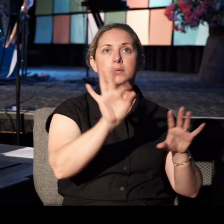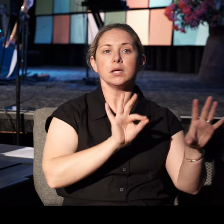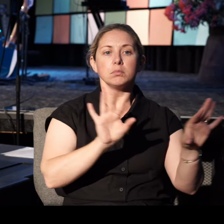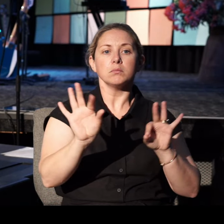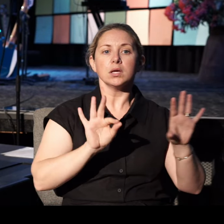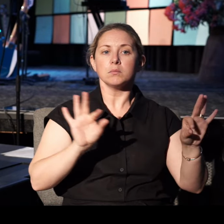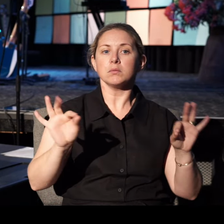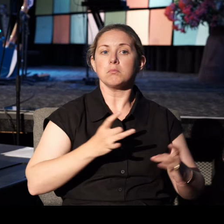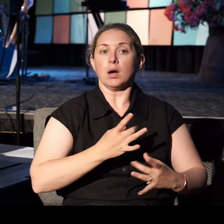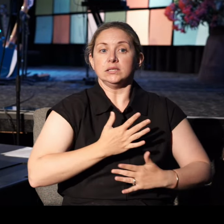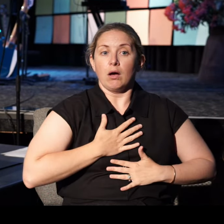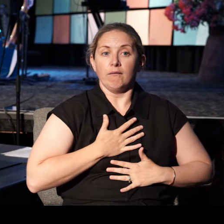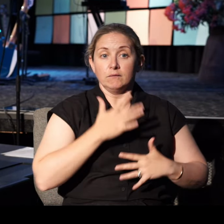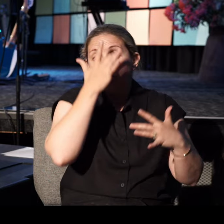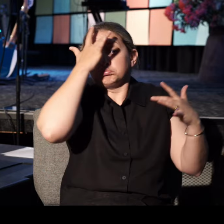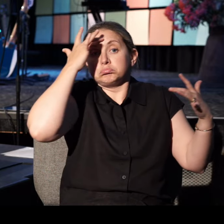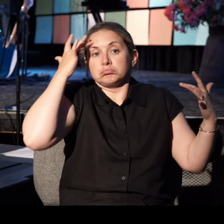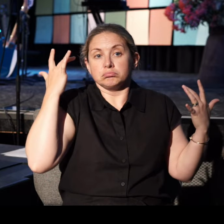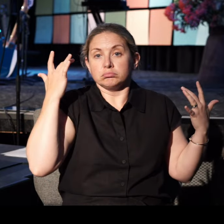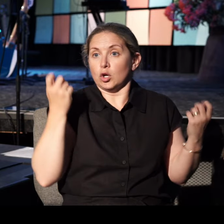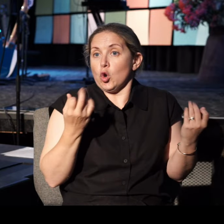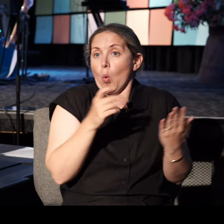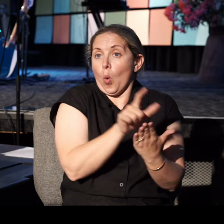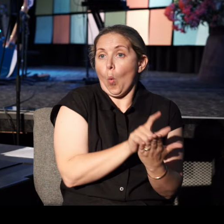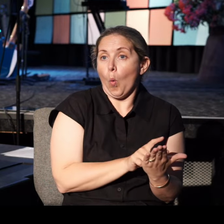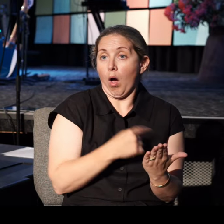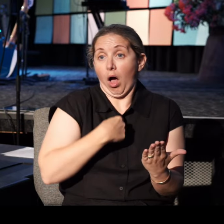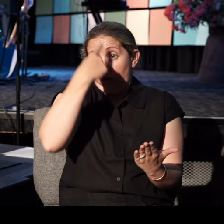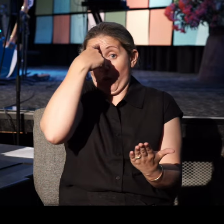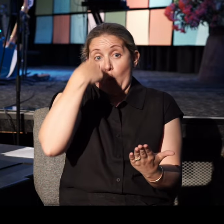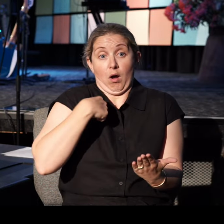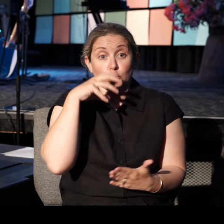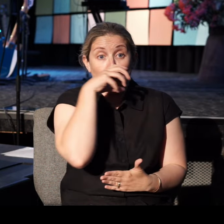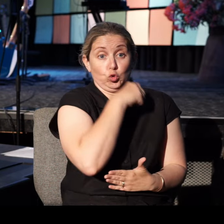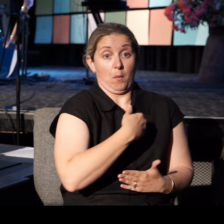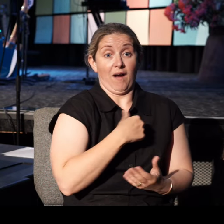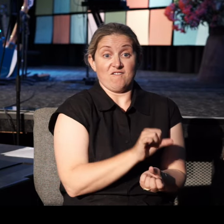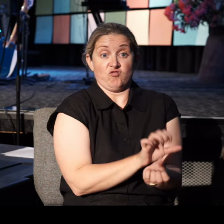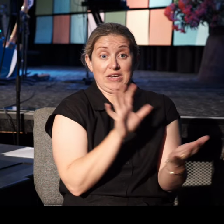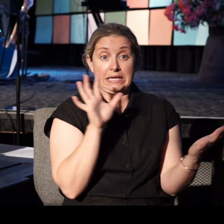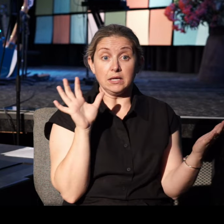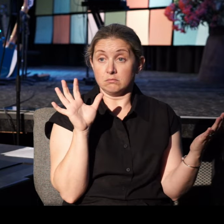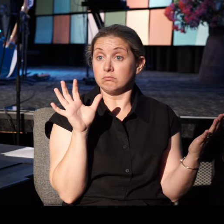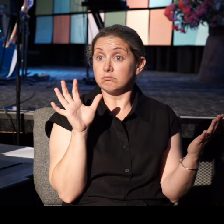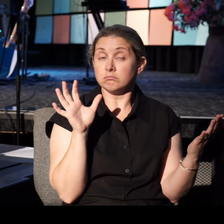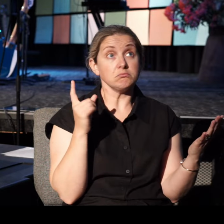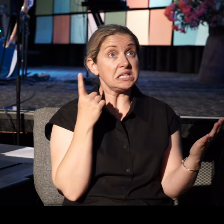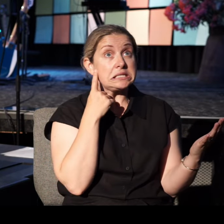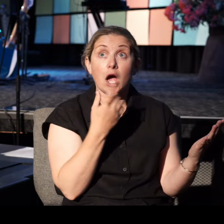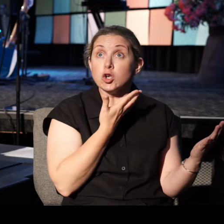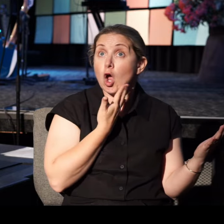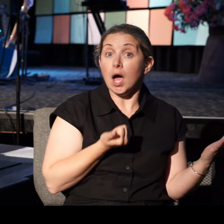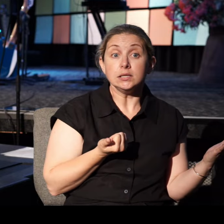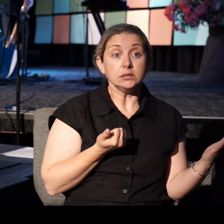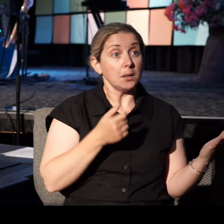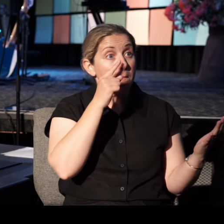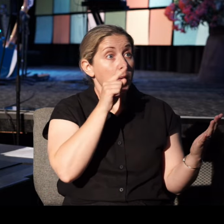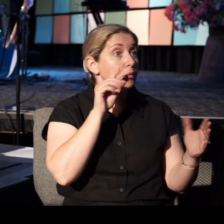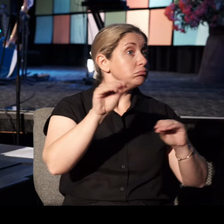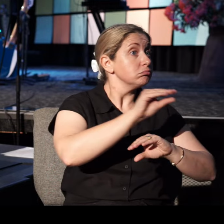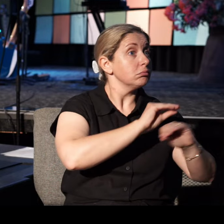in lawlessness, thinking we were free. And it sounded so nice when we told ourselves that was what we were. We're just